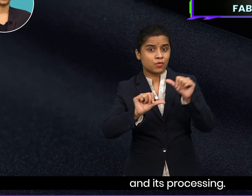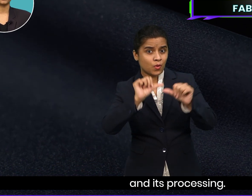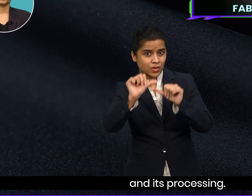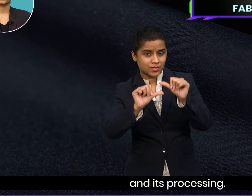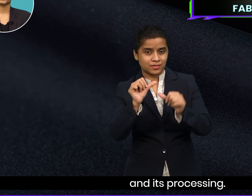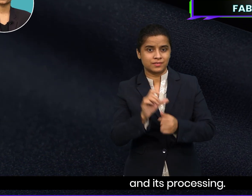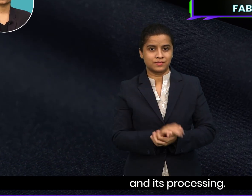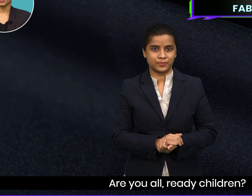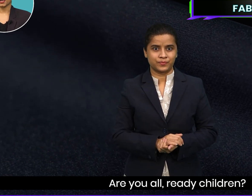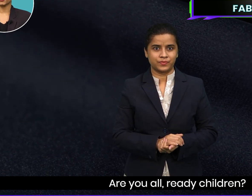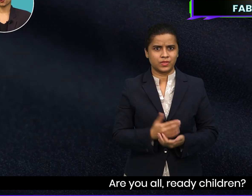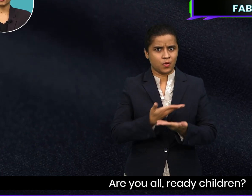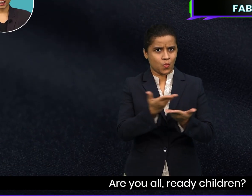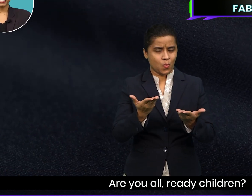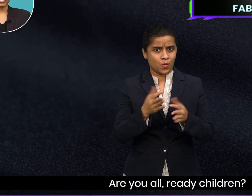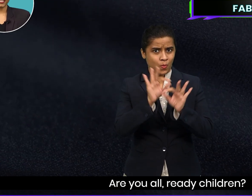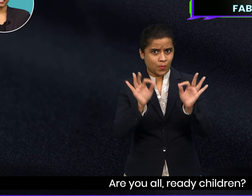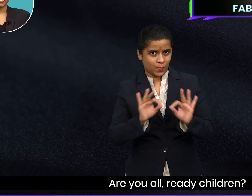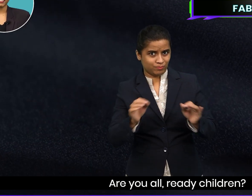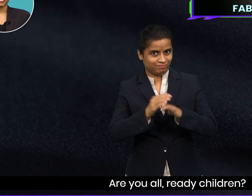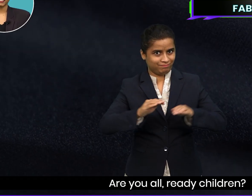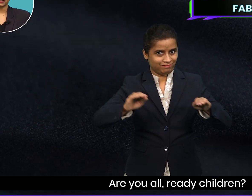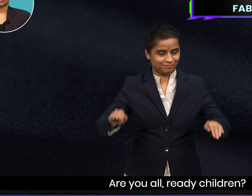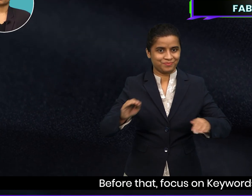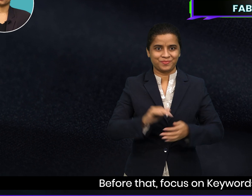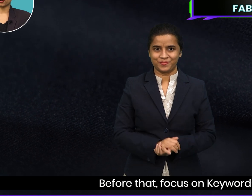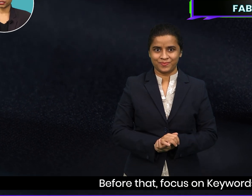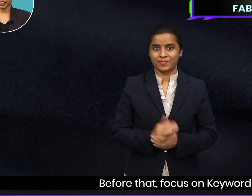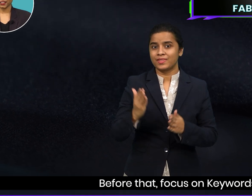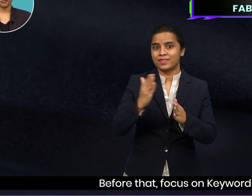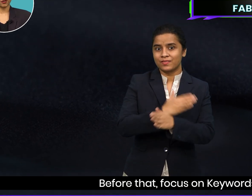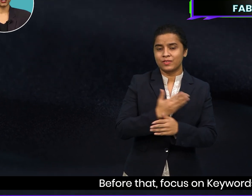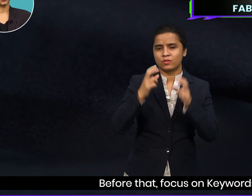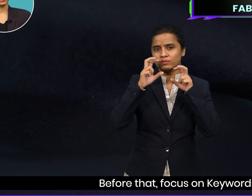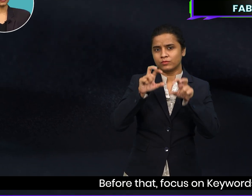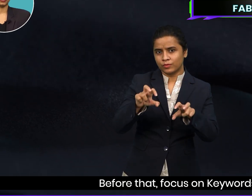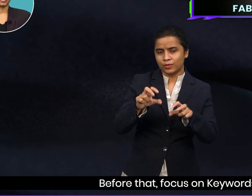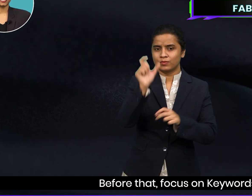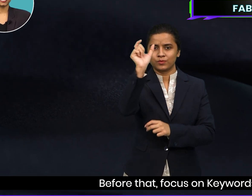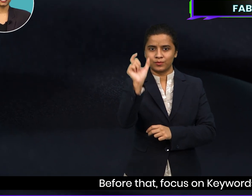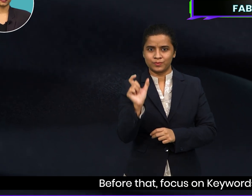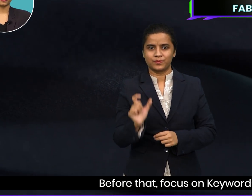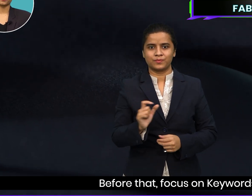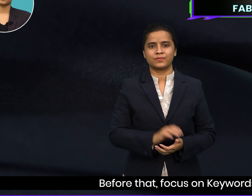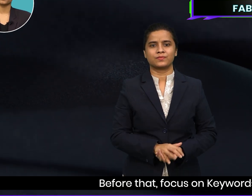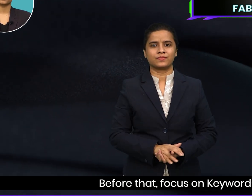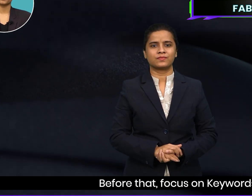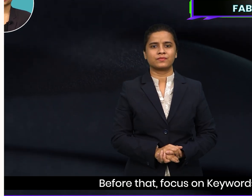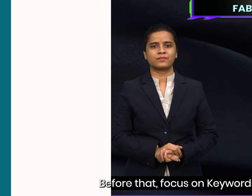processing. Are you all ready, children? Before that, focus on keywords.